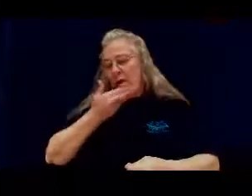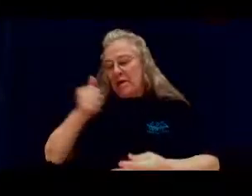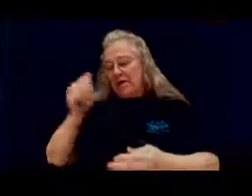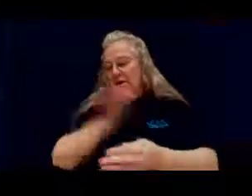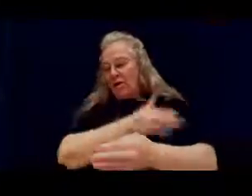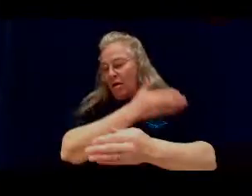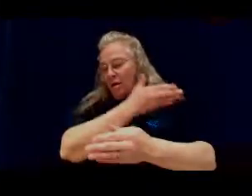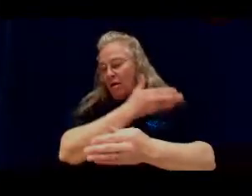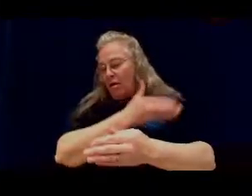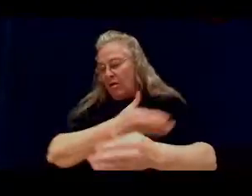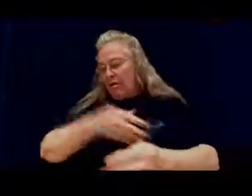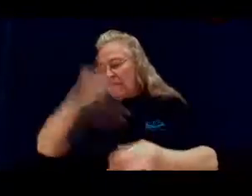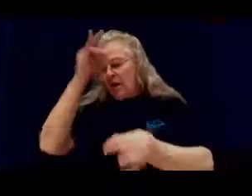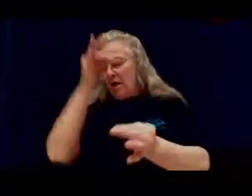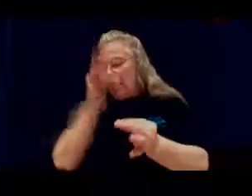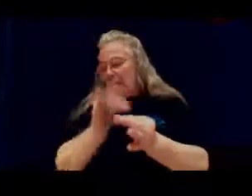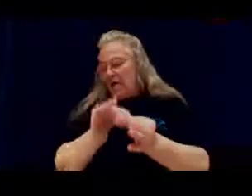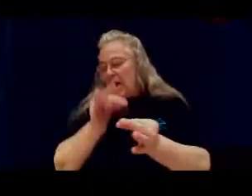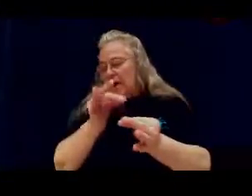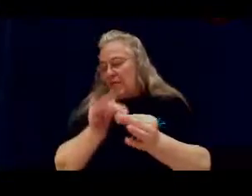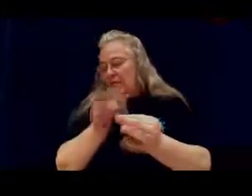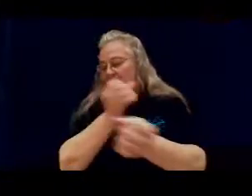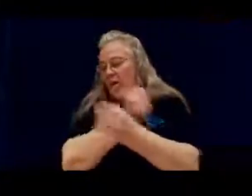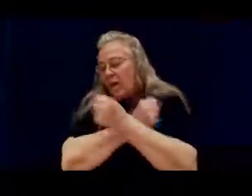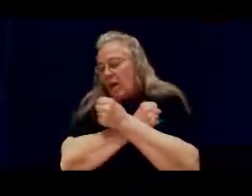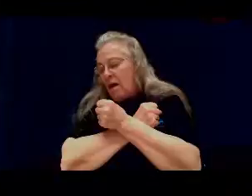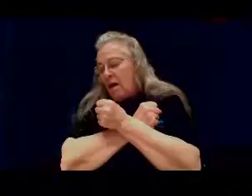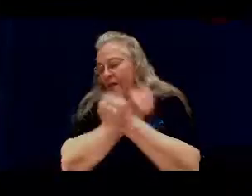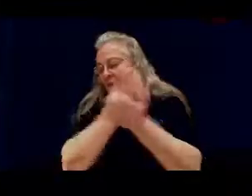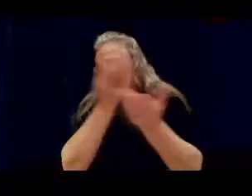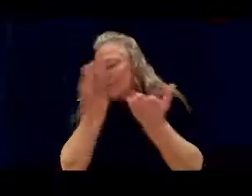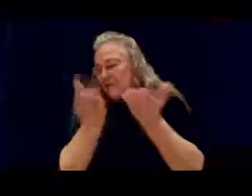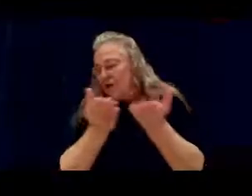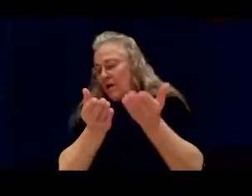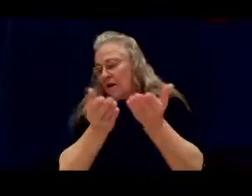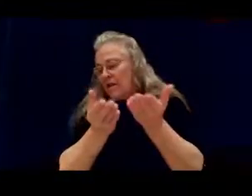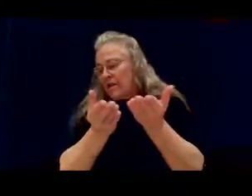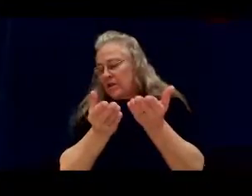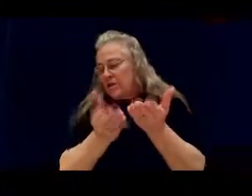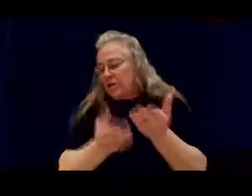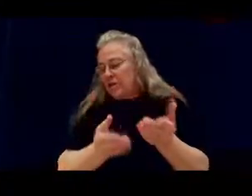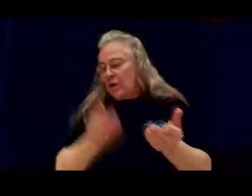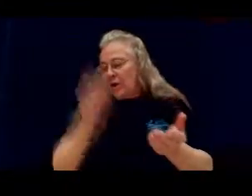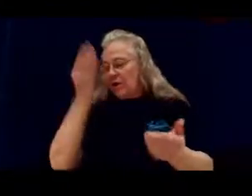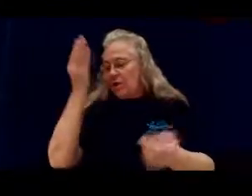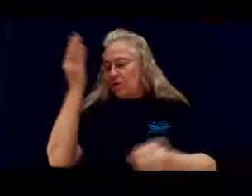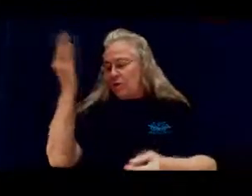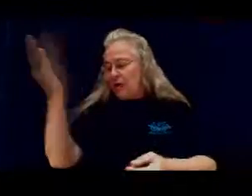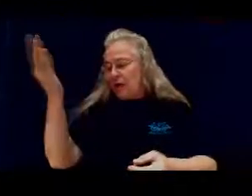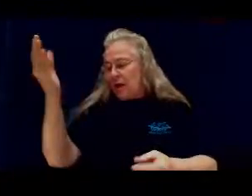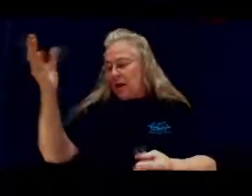best song. Faithful, loving service to